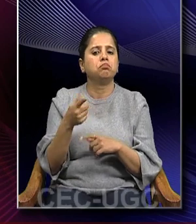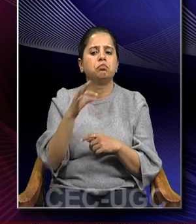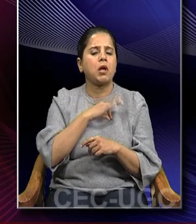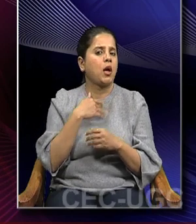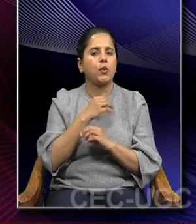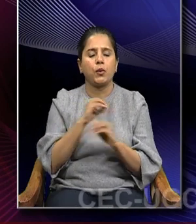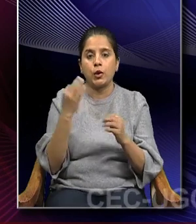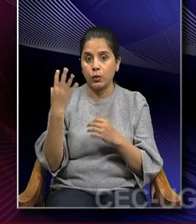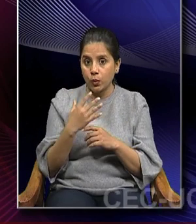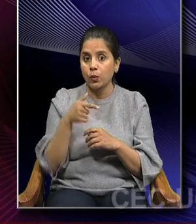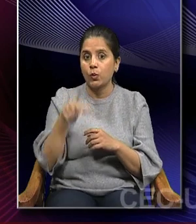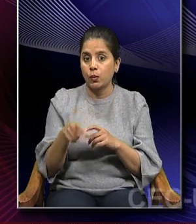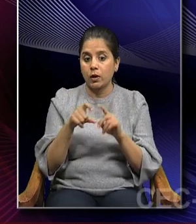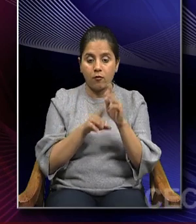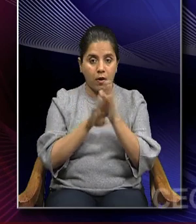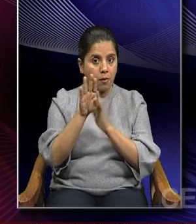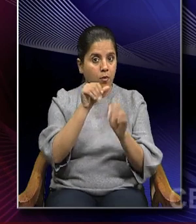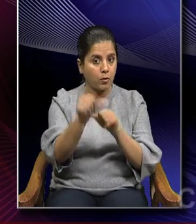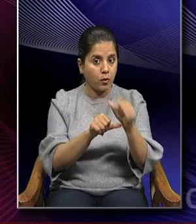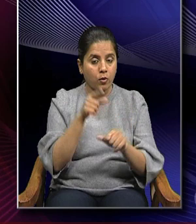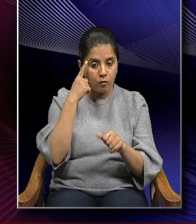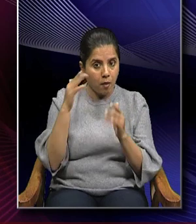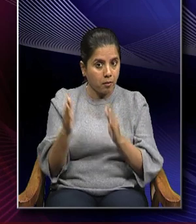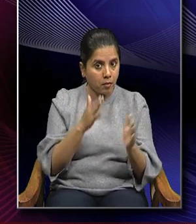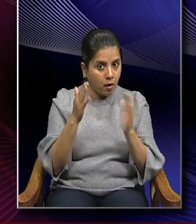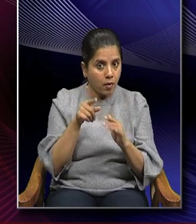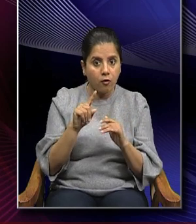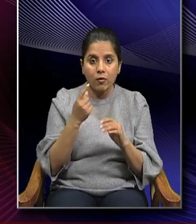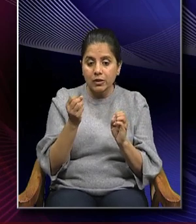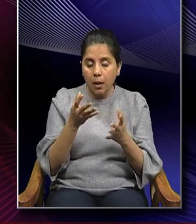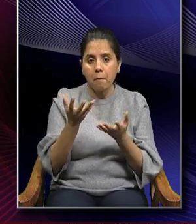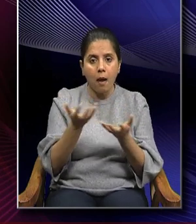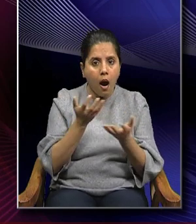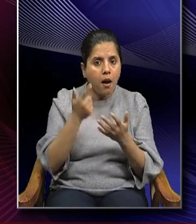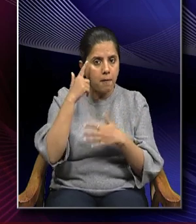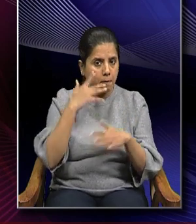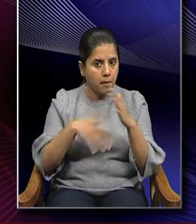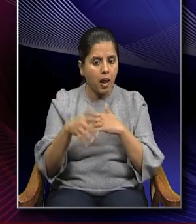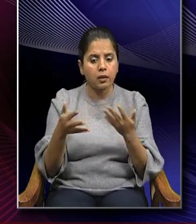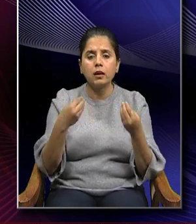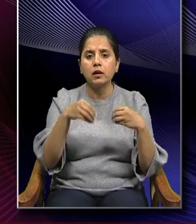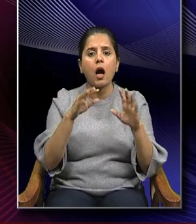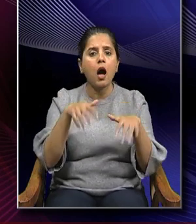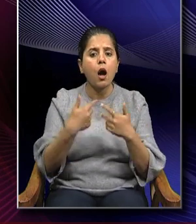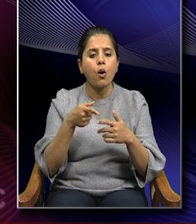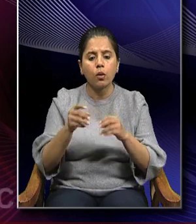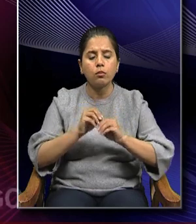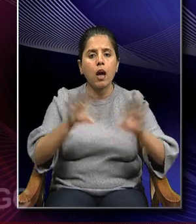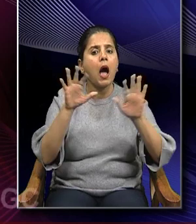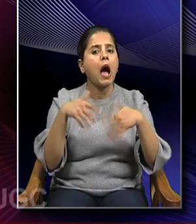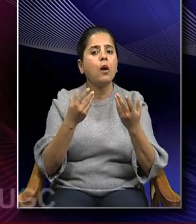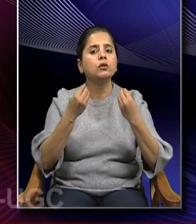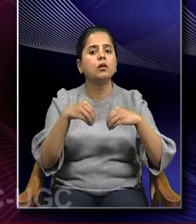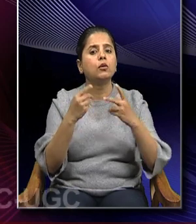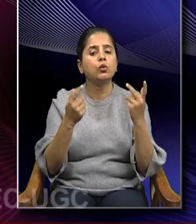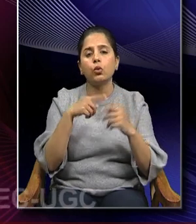new development process which actually calls for preparing initial marketing plans for the product, that how would you market it,